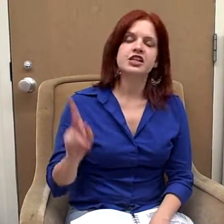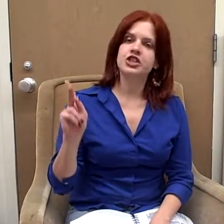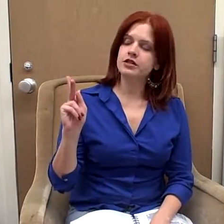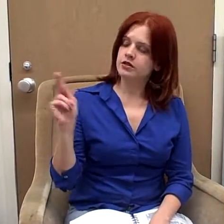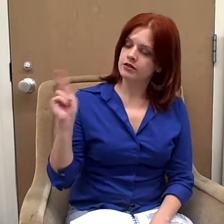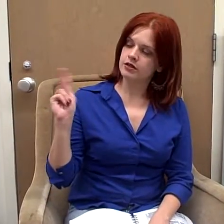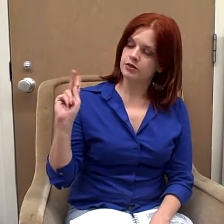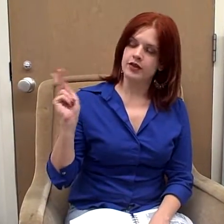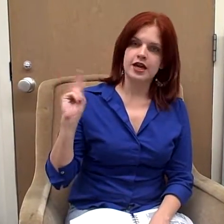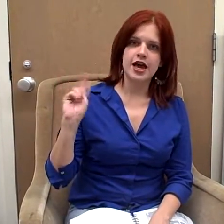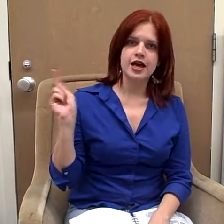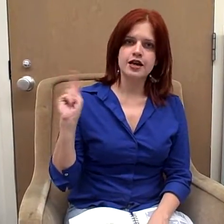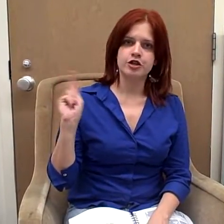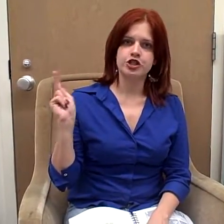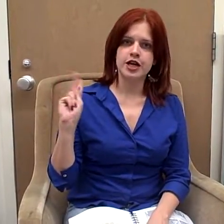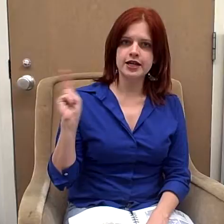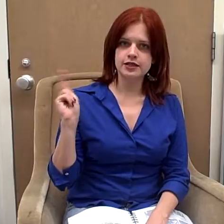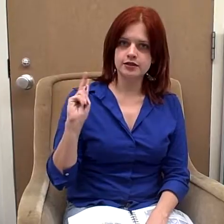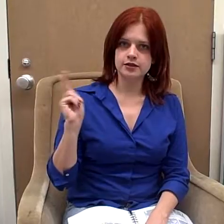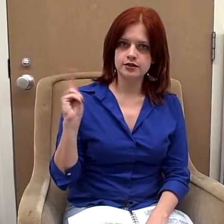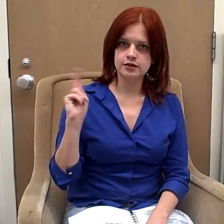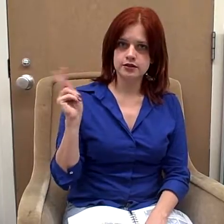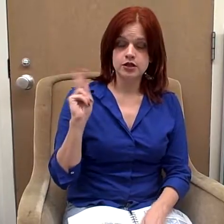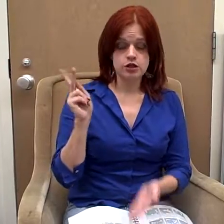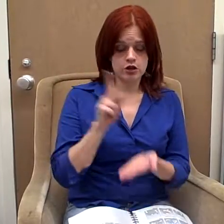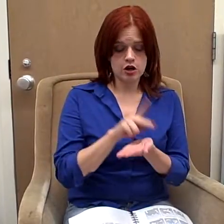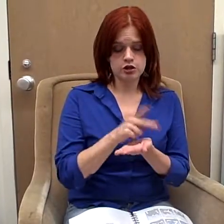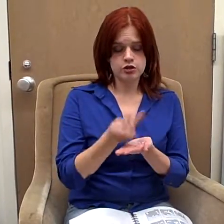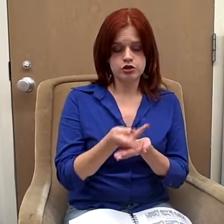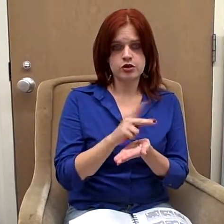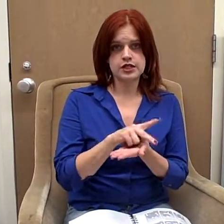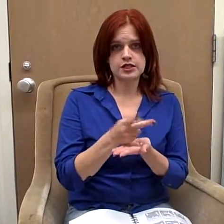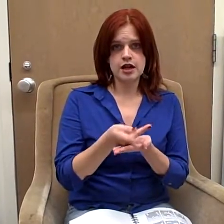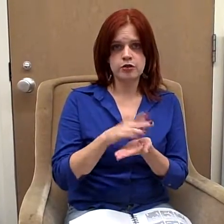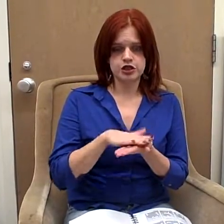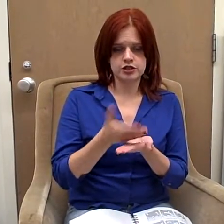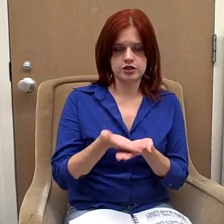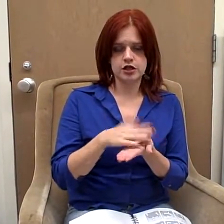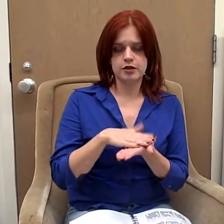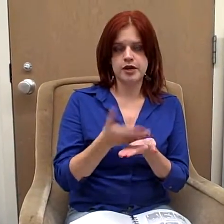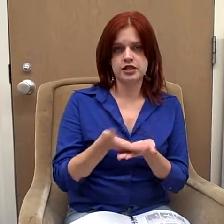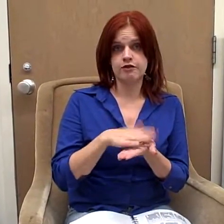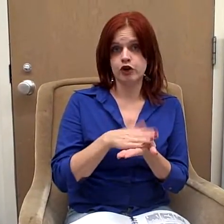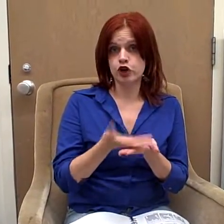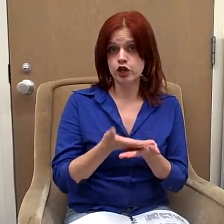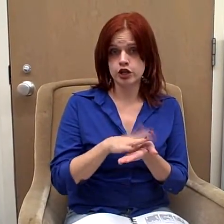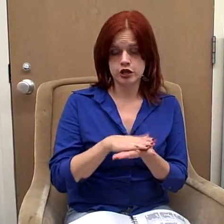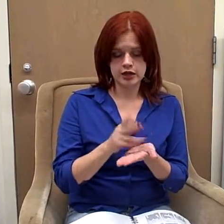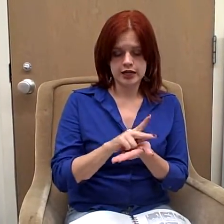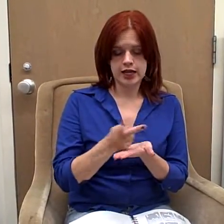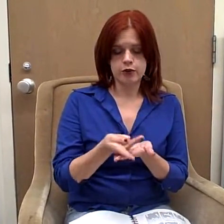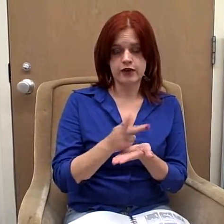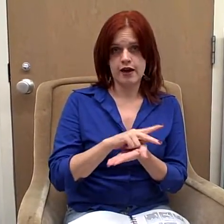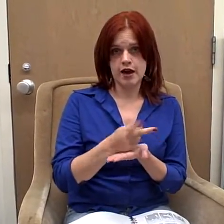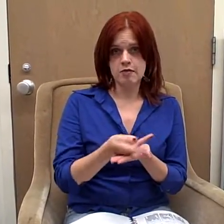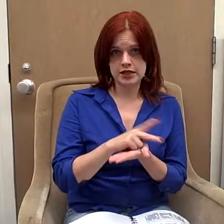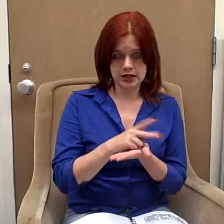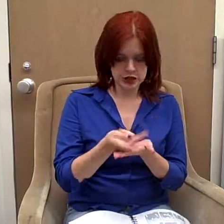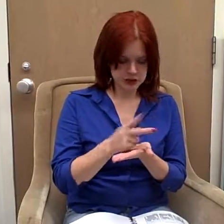Kitchen, it's with a K and you shake it. You can also do this sign, which is the base sign for cook, with a K, makes it kitchen.